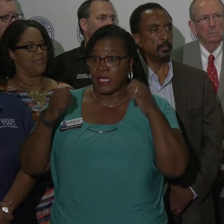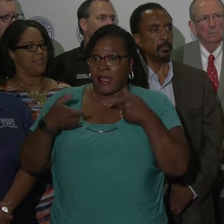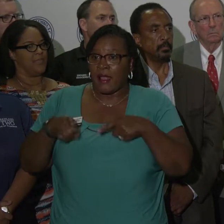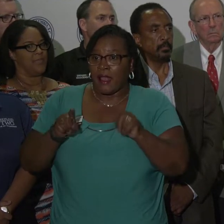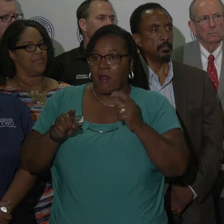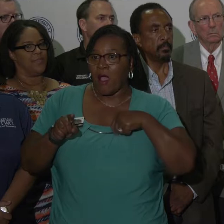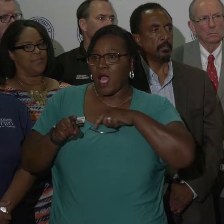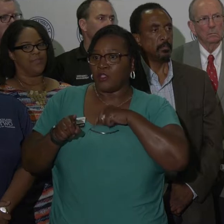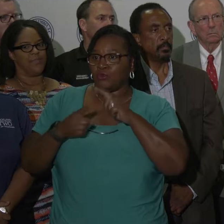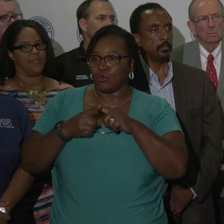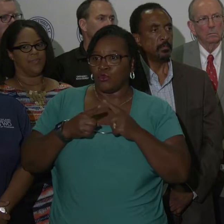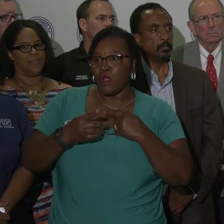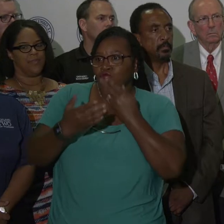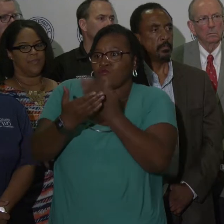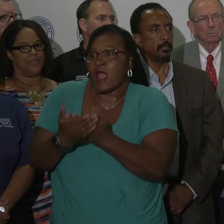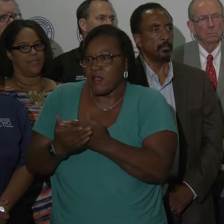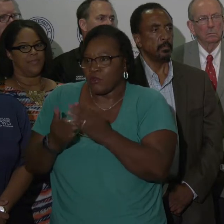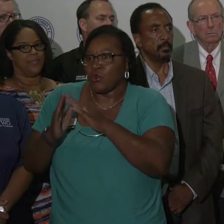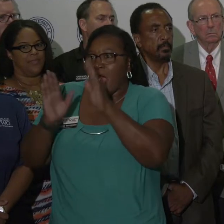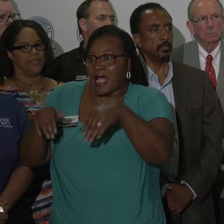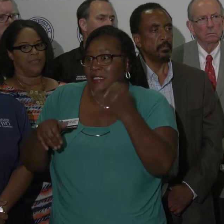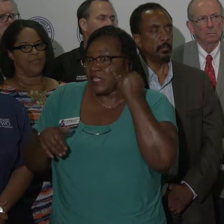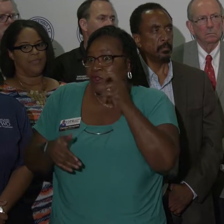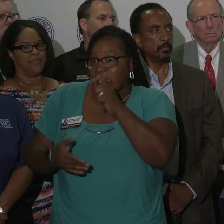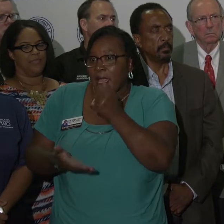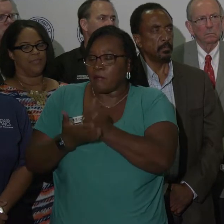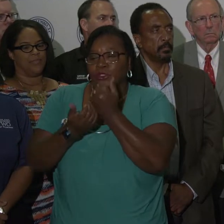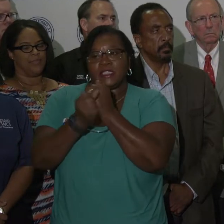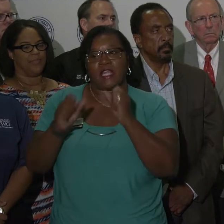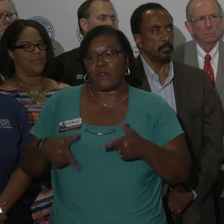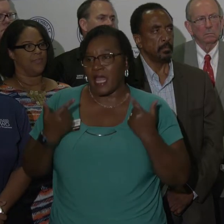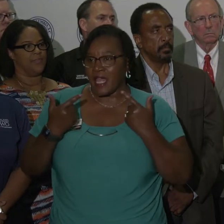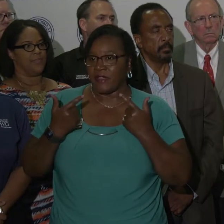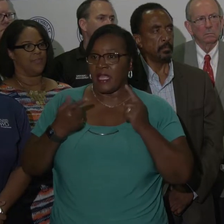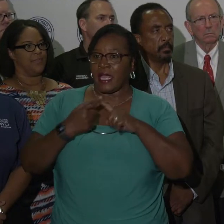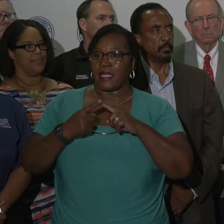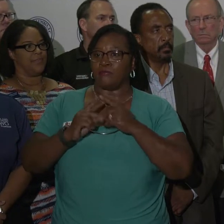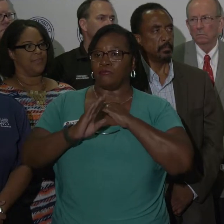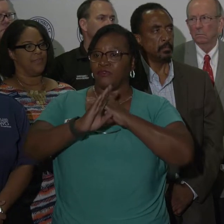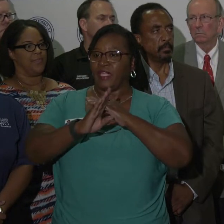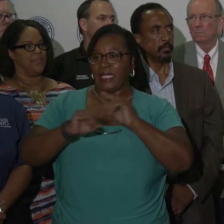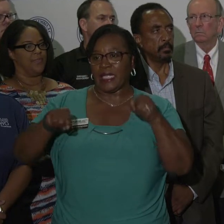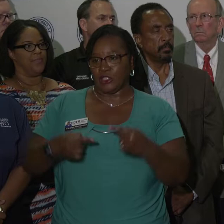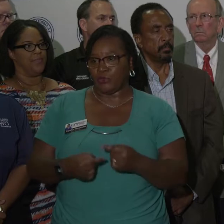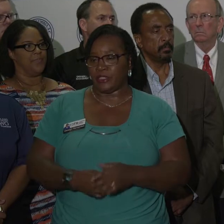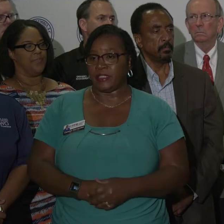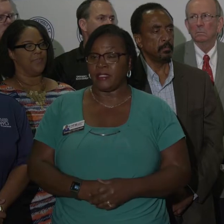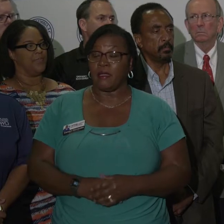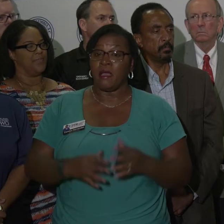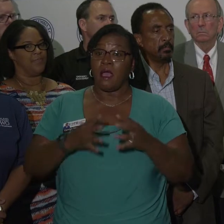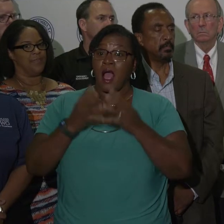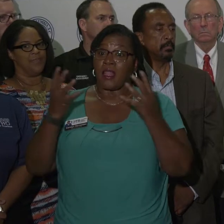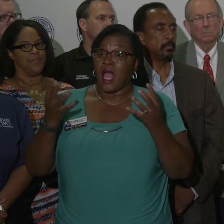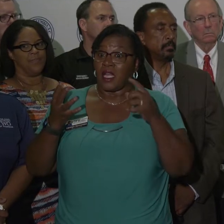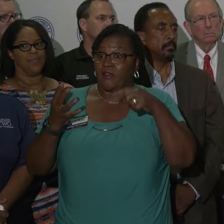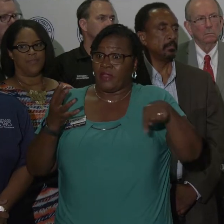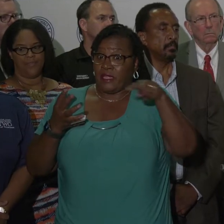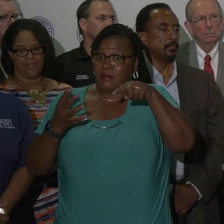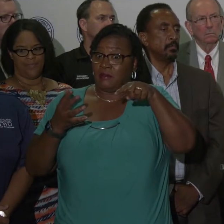to get to you to help, to save lives and prevent injury. A lot of this